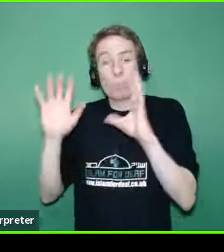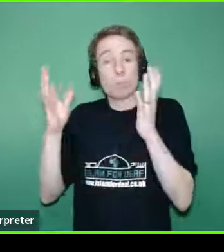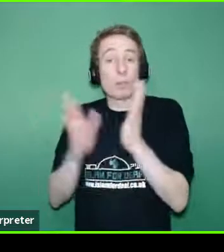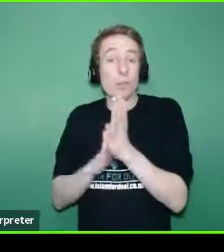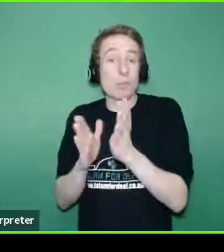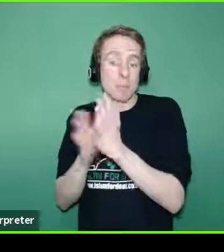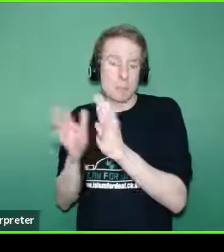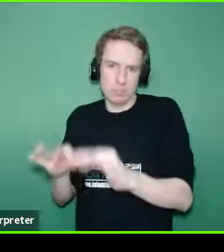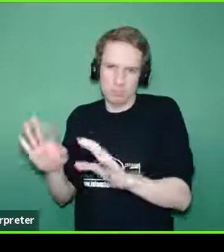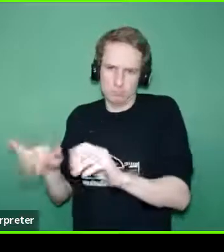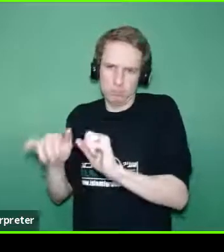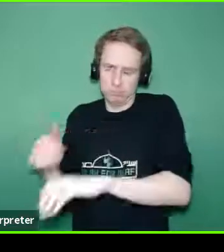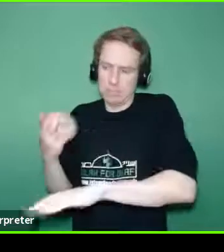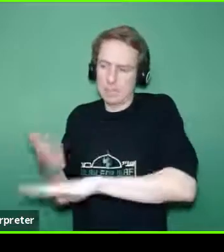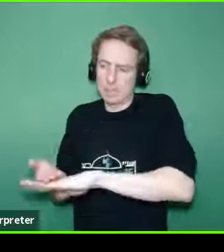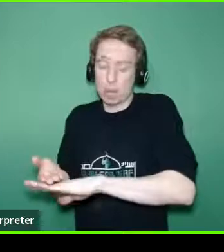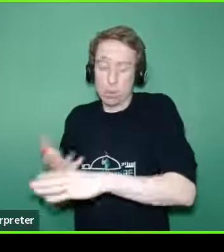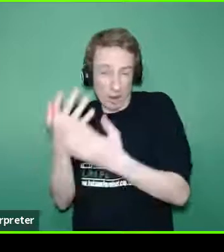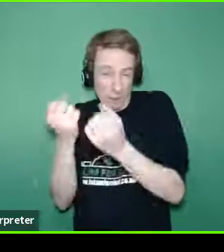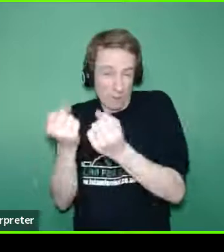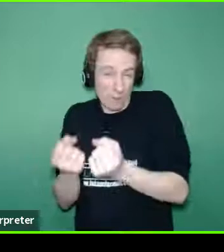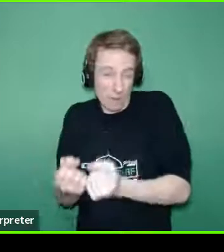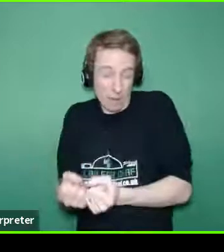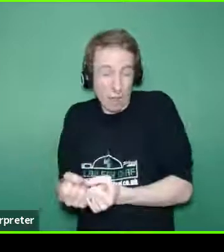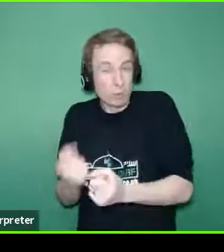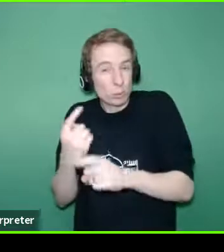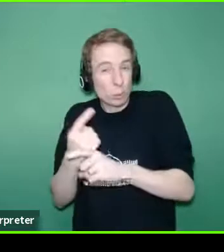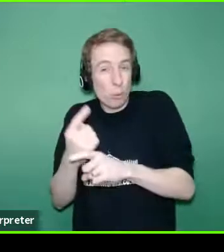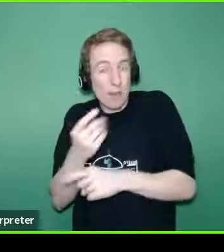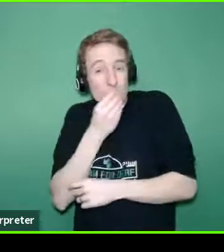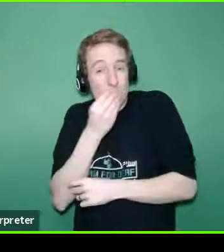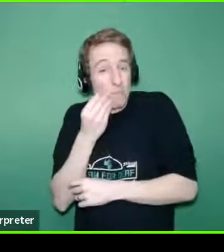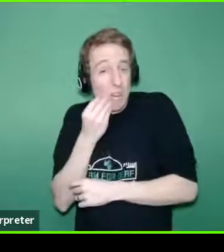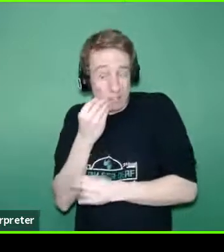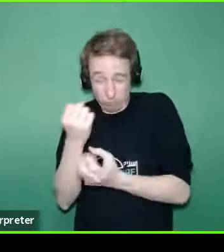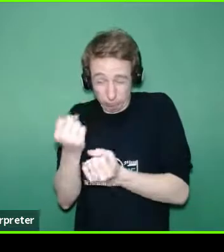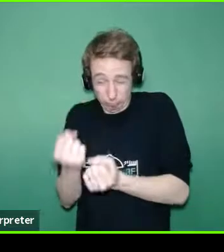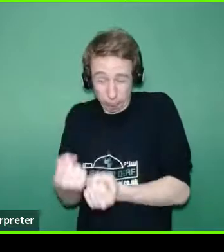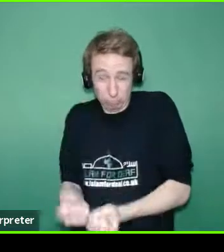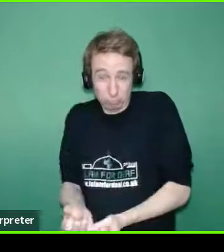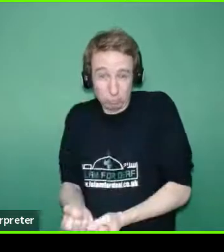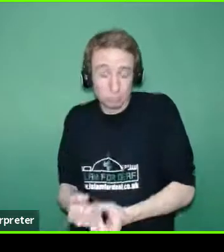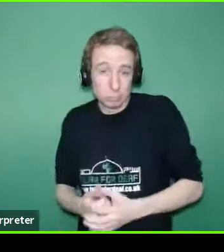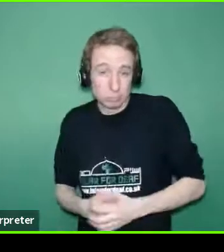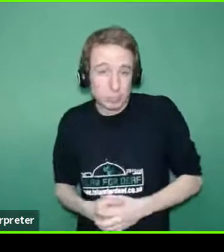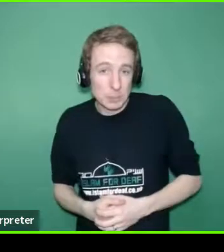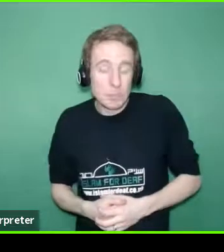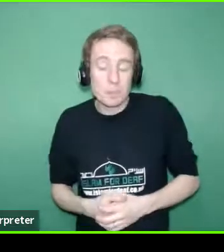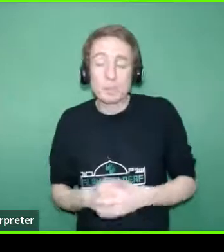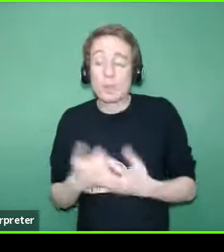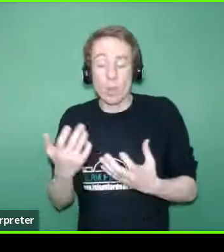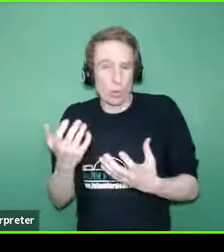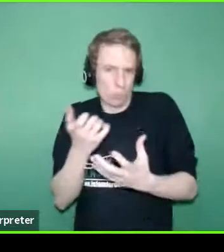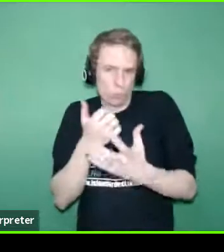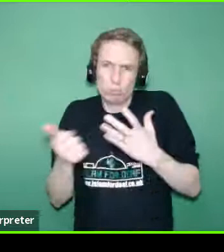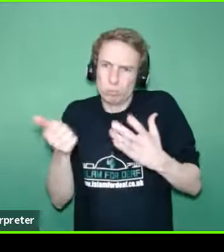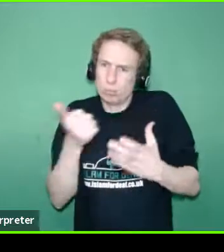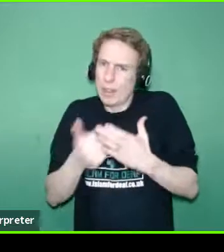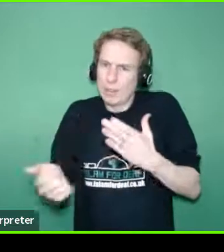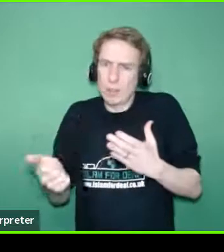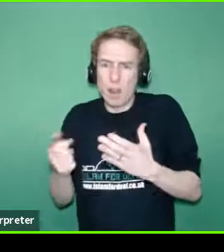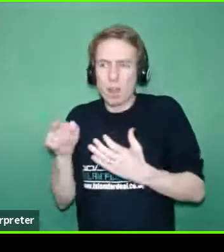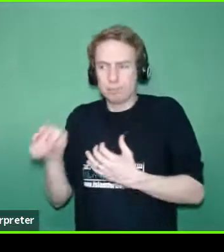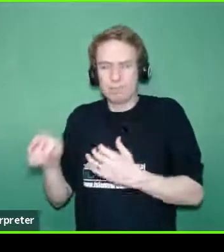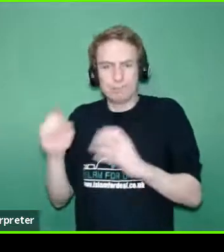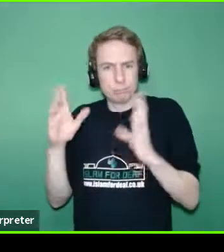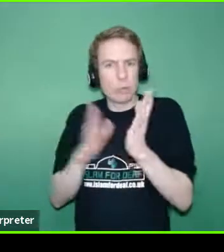fact, and indeed in many of the ahadith of the Prophet, peace and blessings be upon him, the Prophet mentioned fasting. And